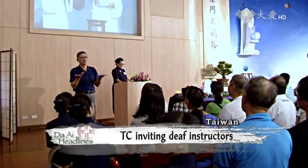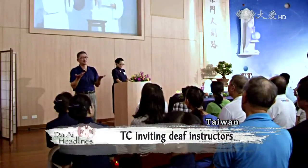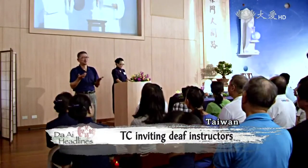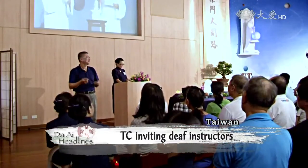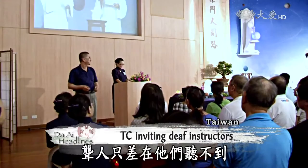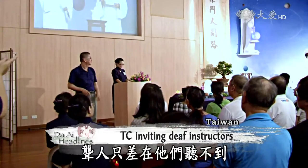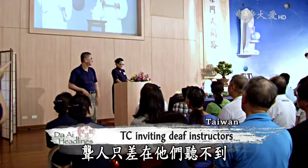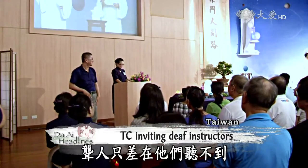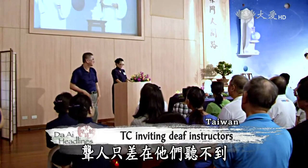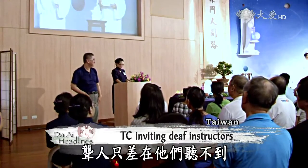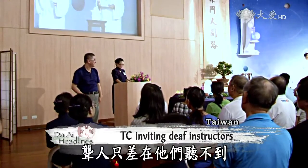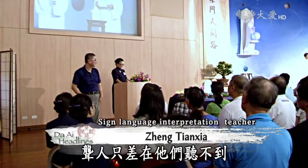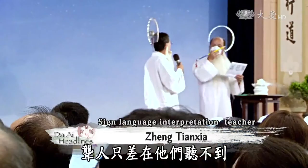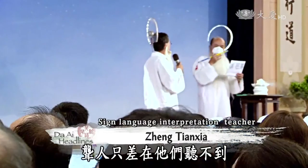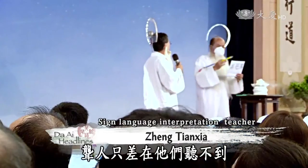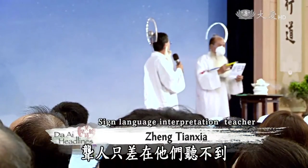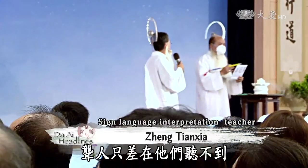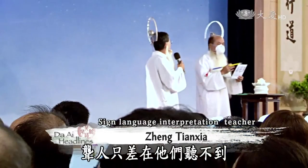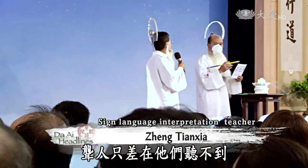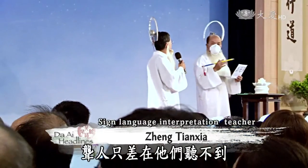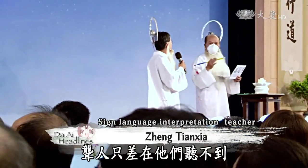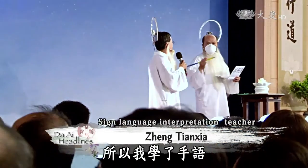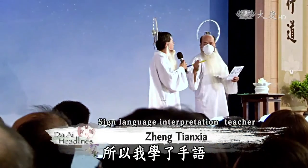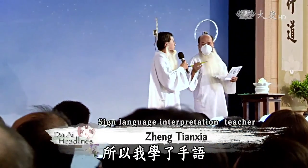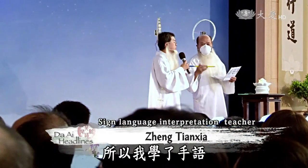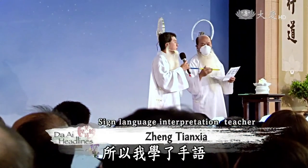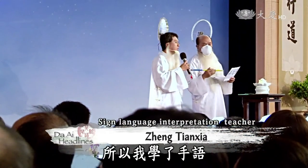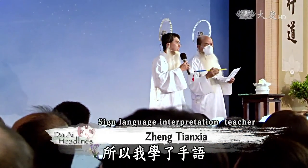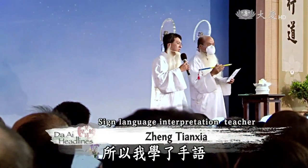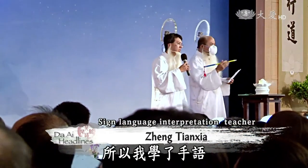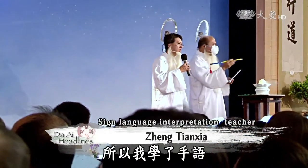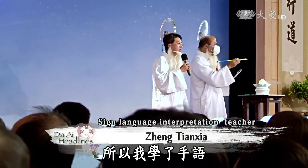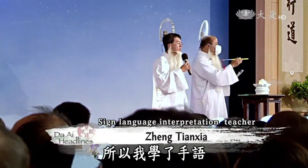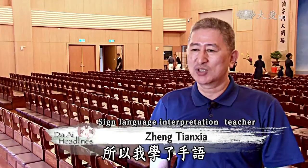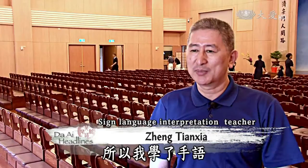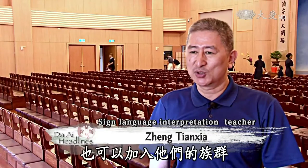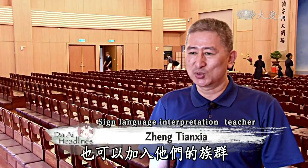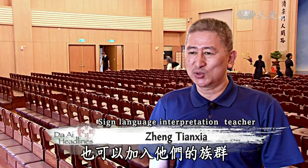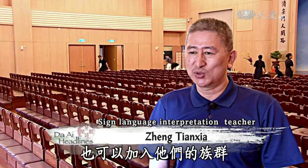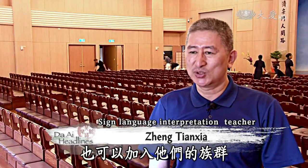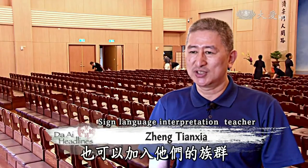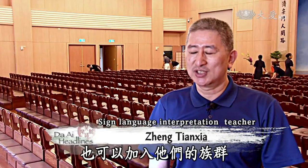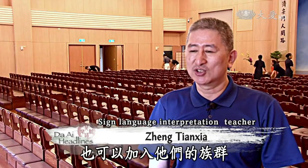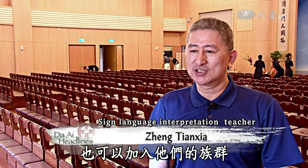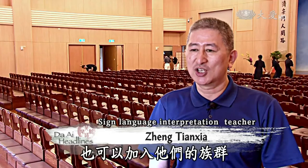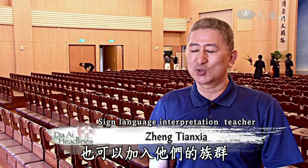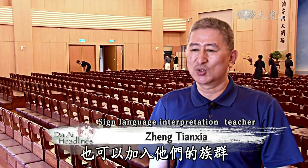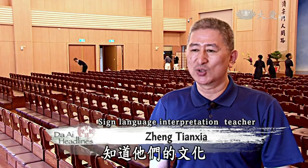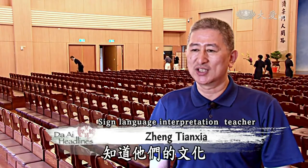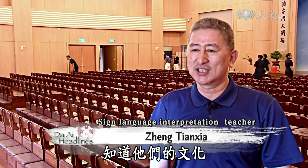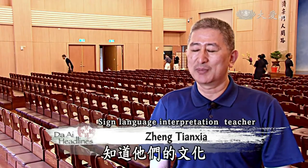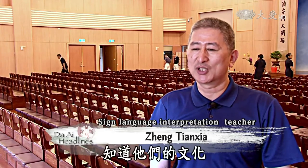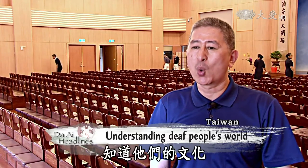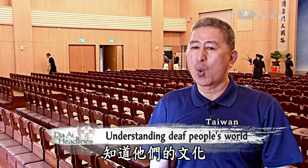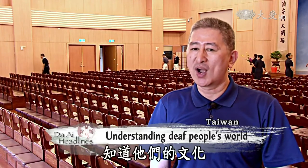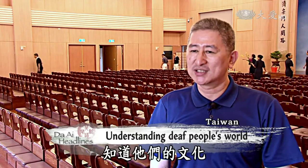The only difference is that they cannot hear. So after learning sign language, I can join their group and understand their culture.